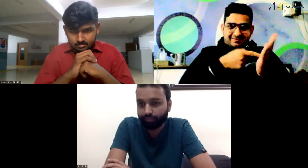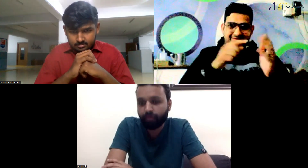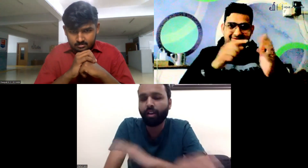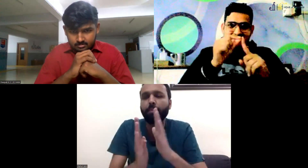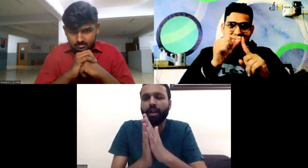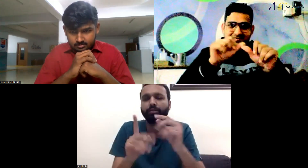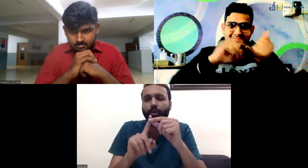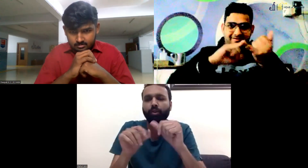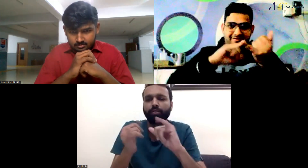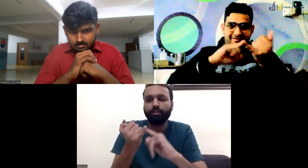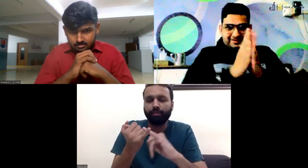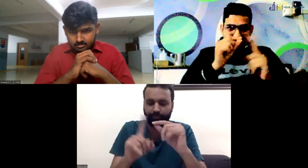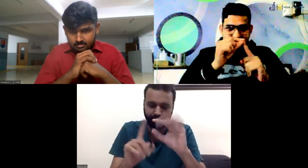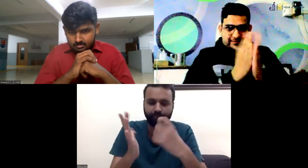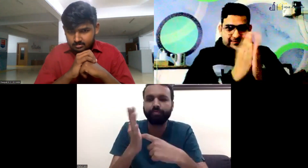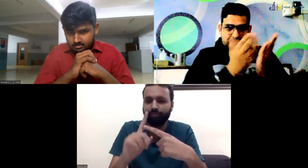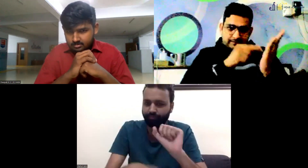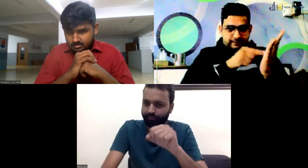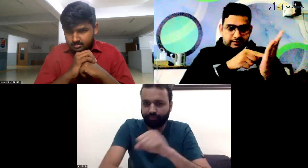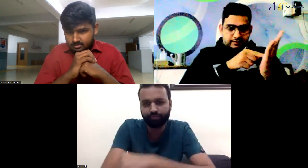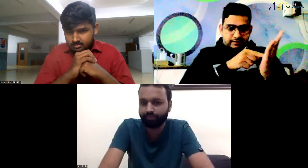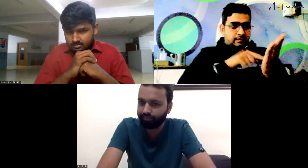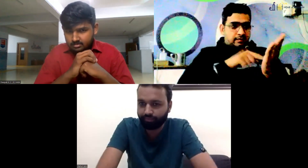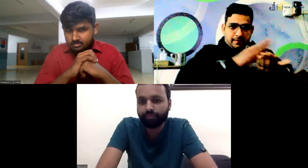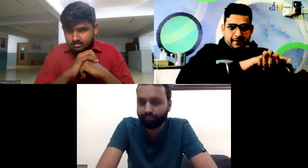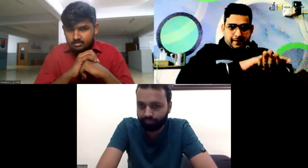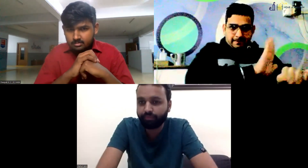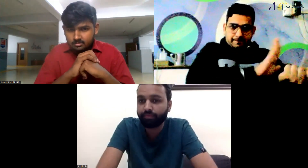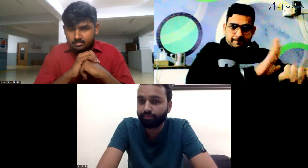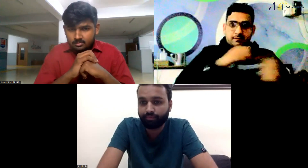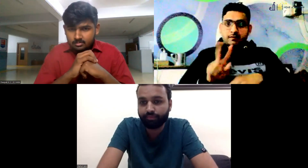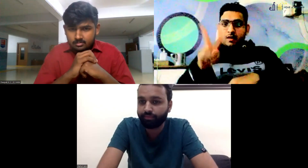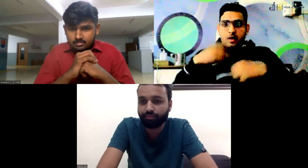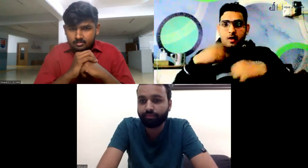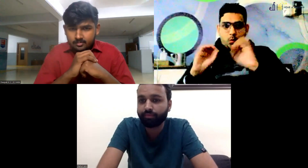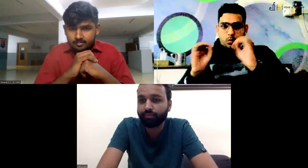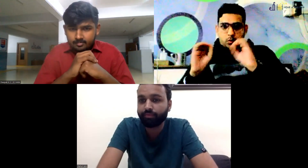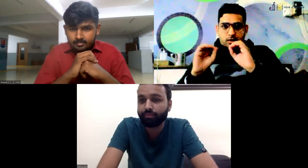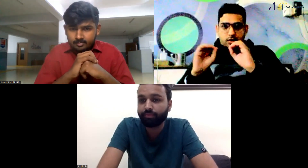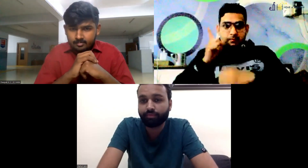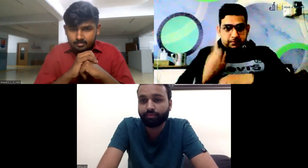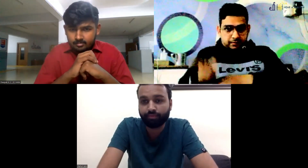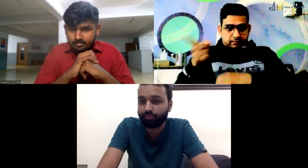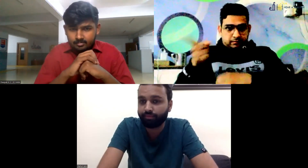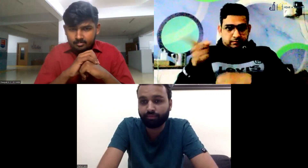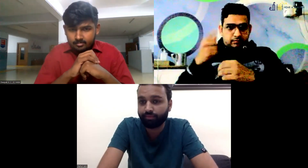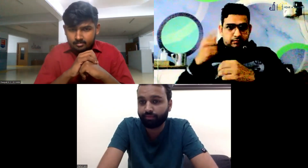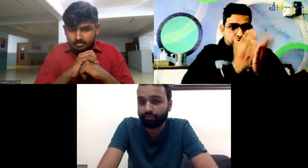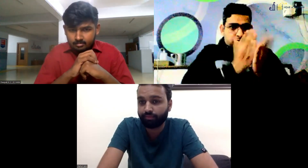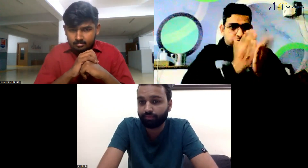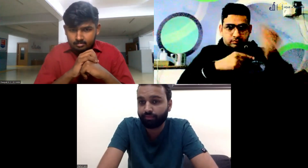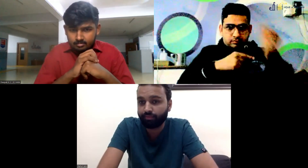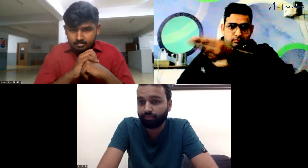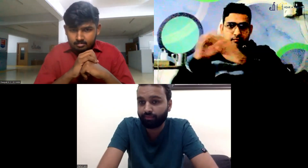the passport? Yeah, the passport. So once you get your passport, you have, I don't